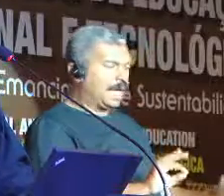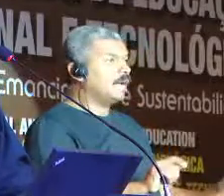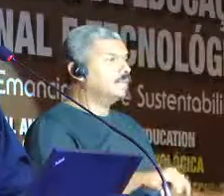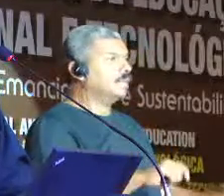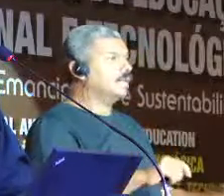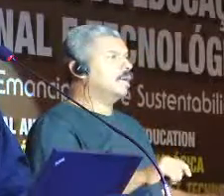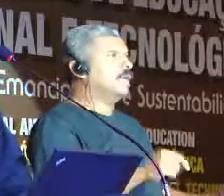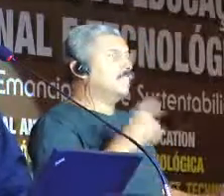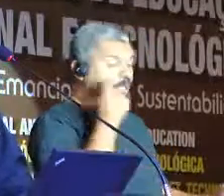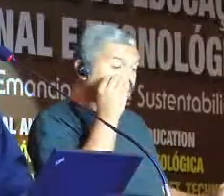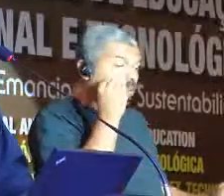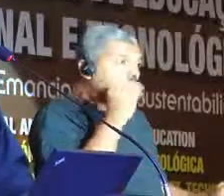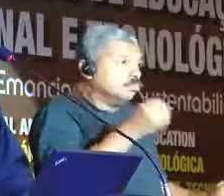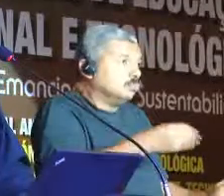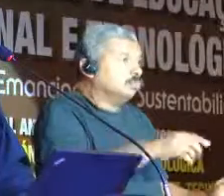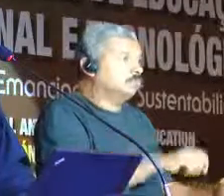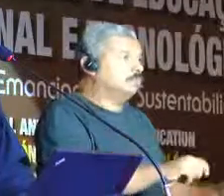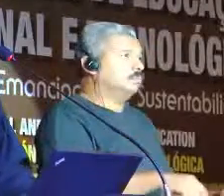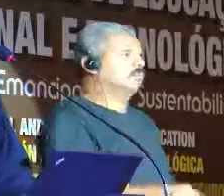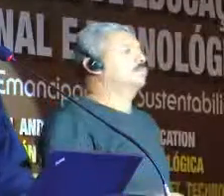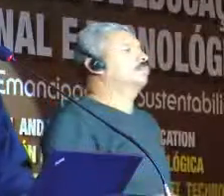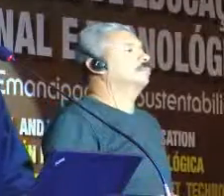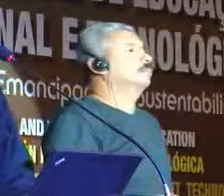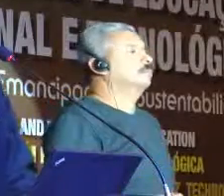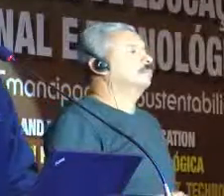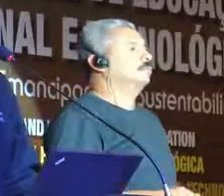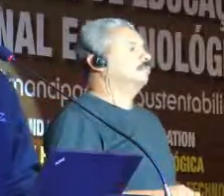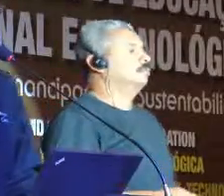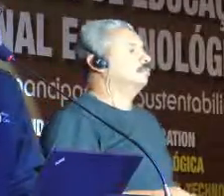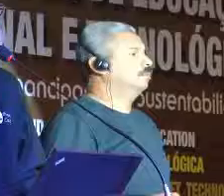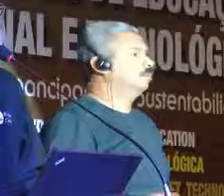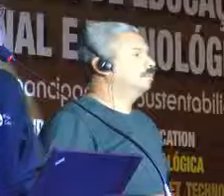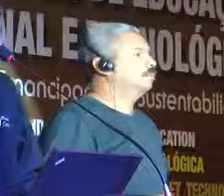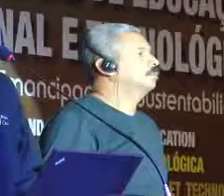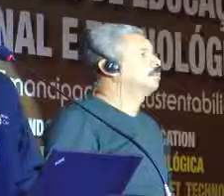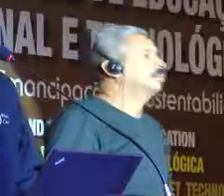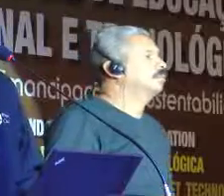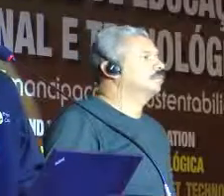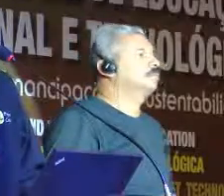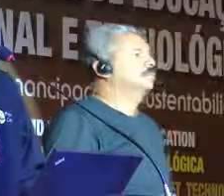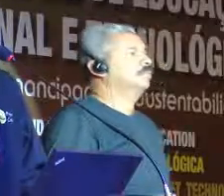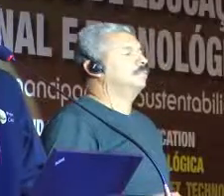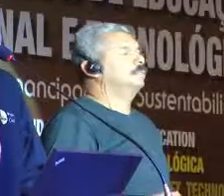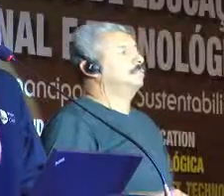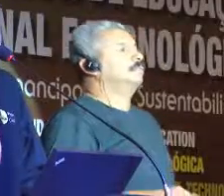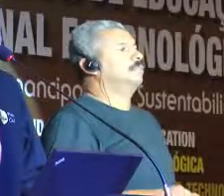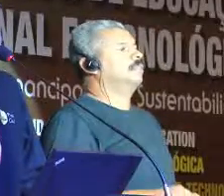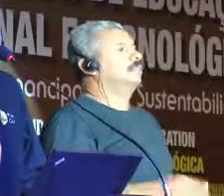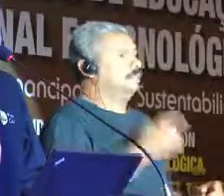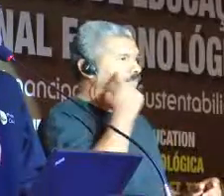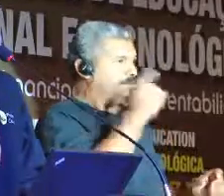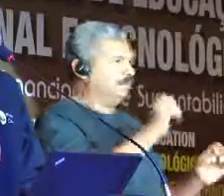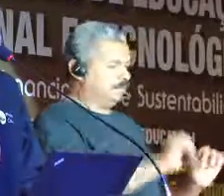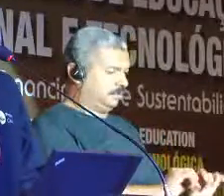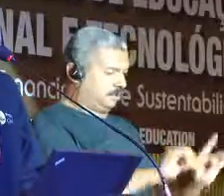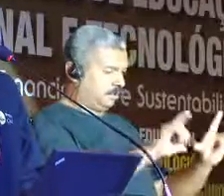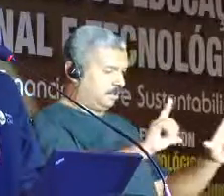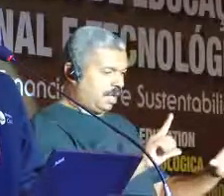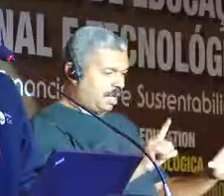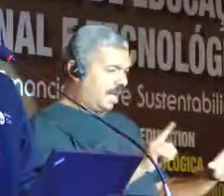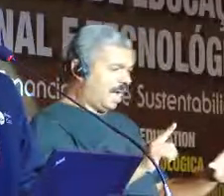And these are not simple toy operating systems. These are